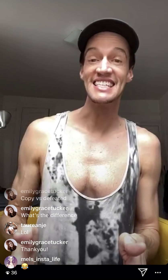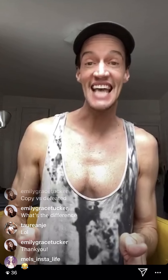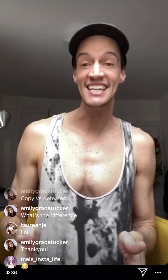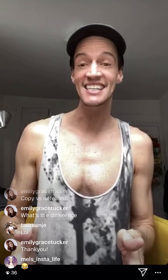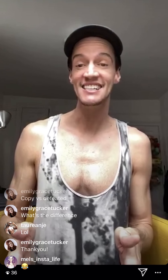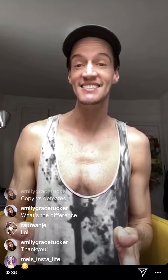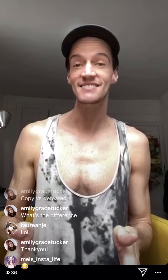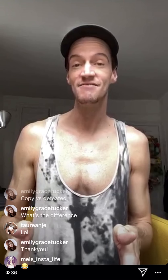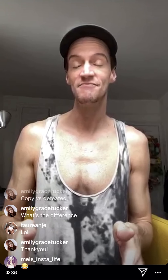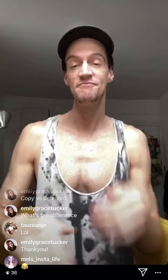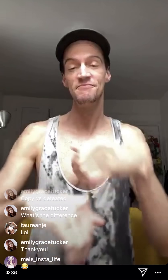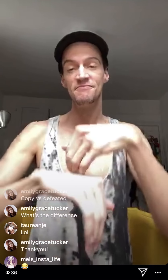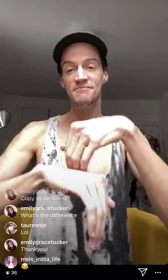send.